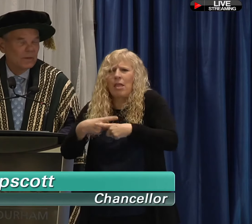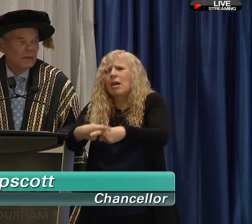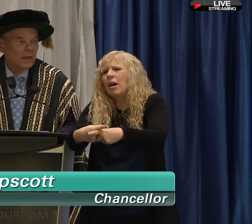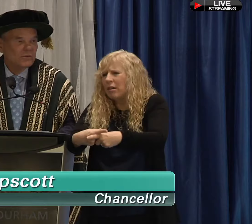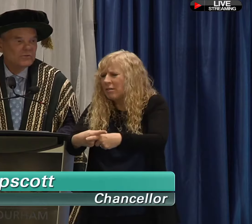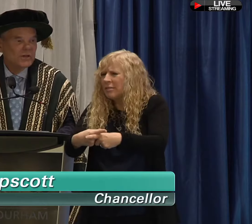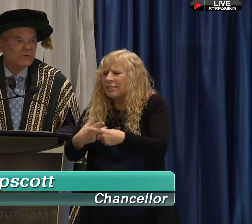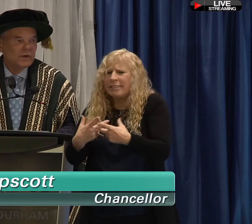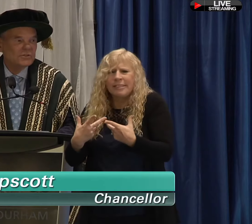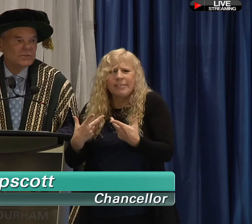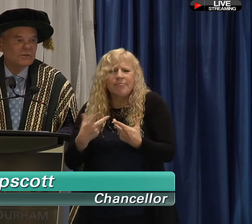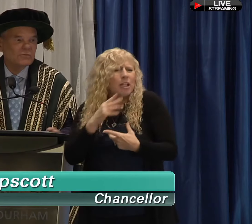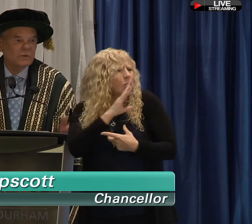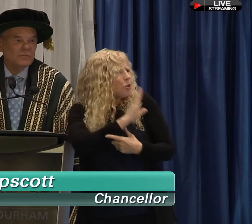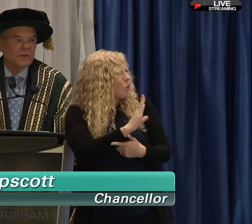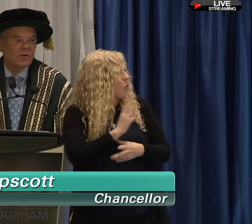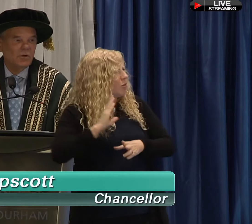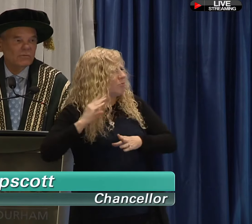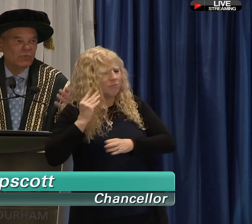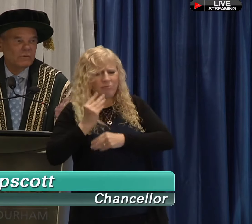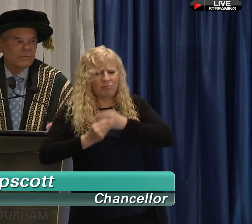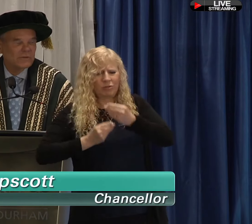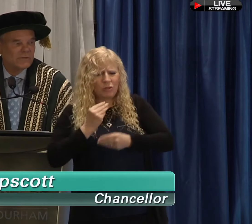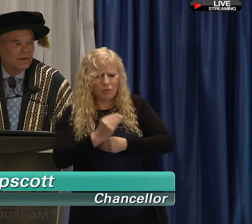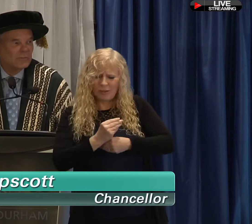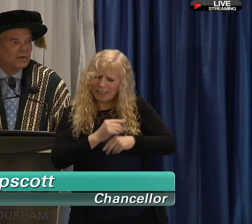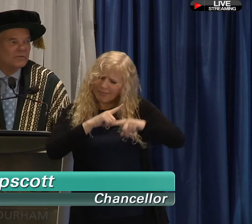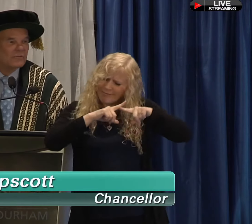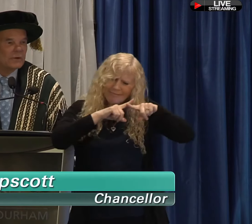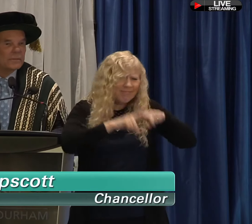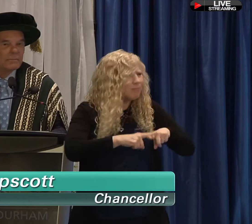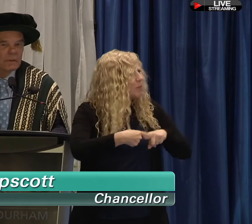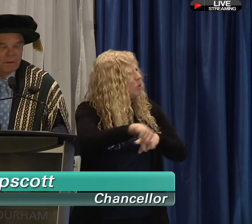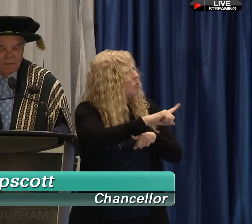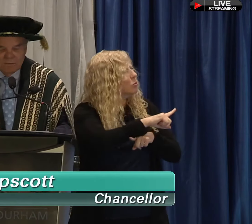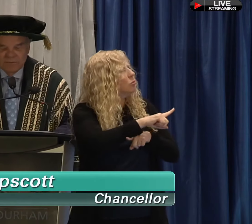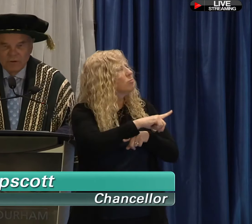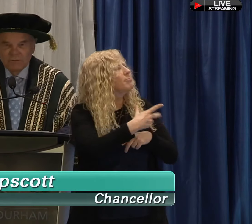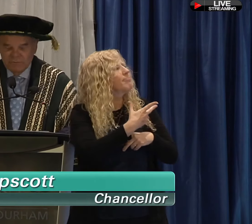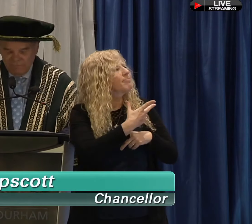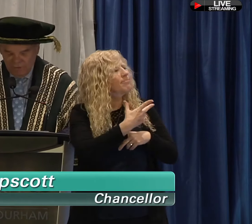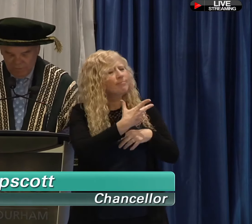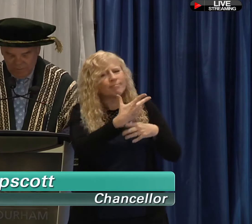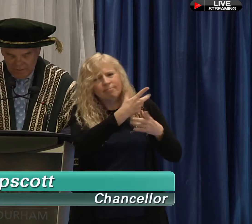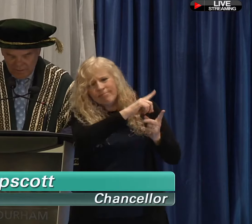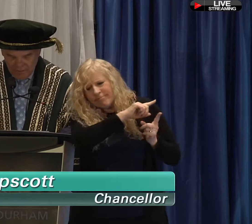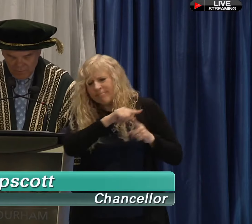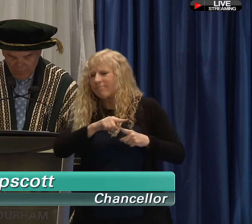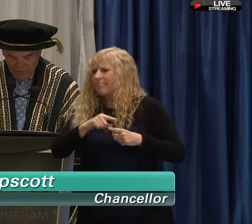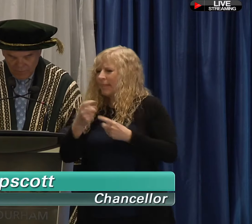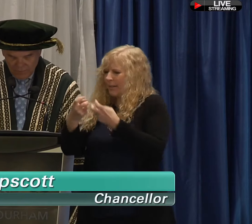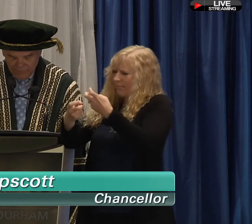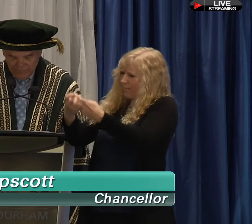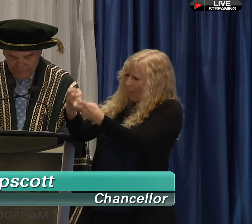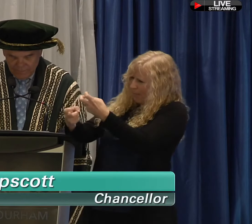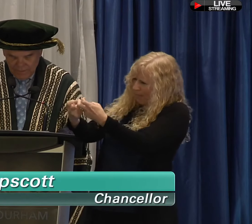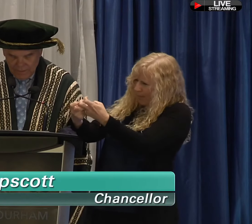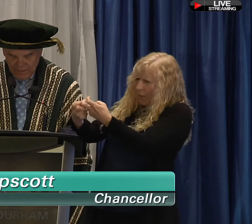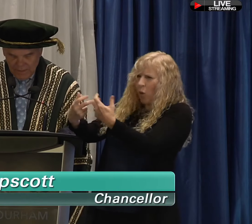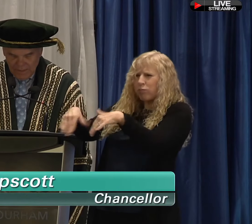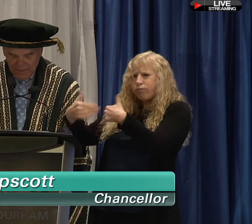unsustainable. And your generation is really being called forth at this time in history to solve some very big